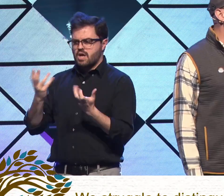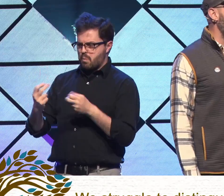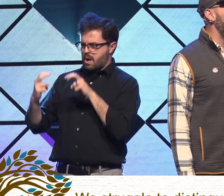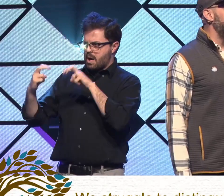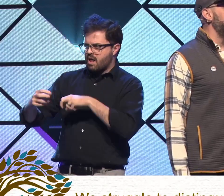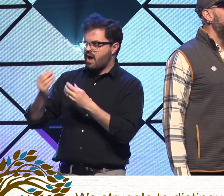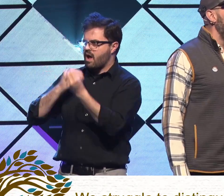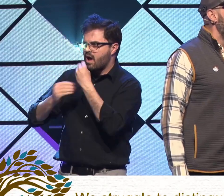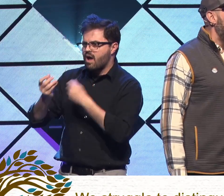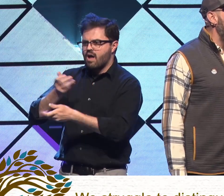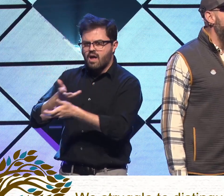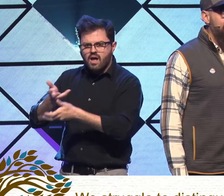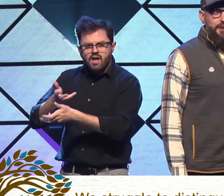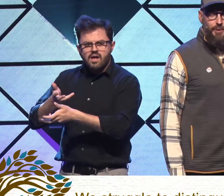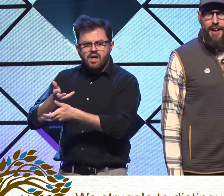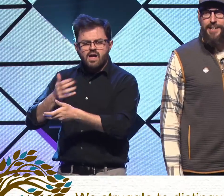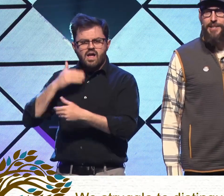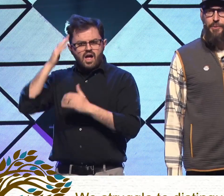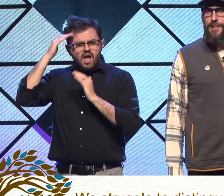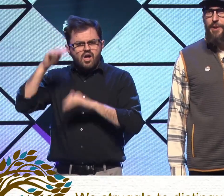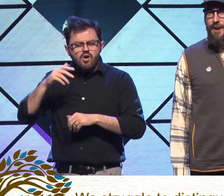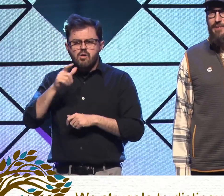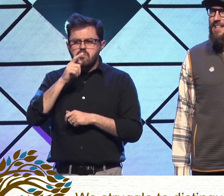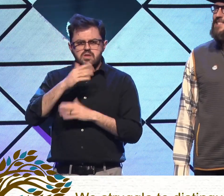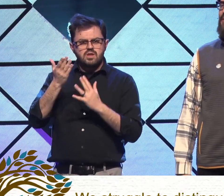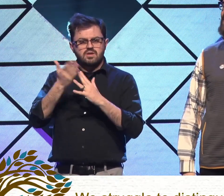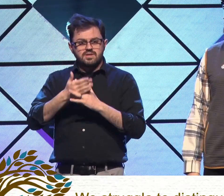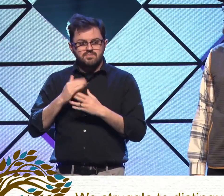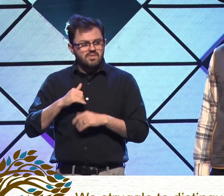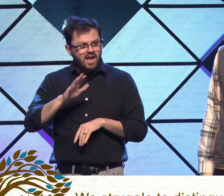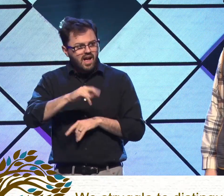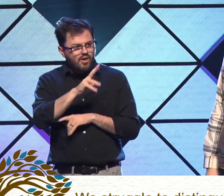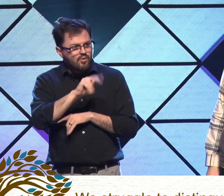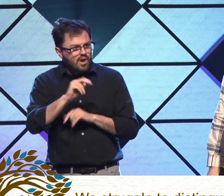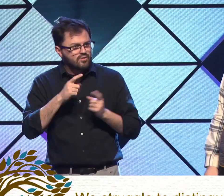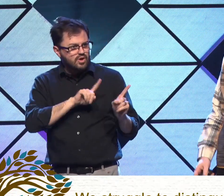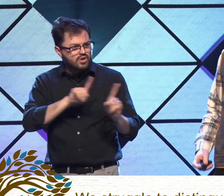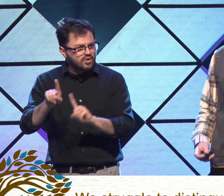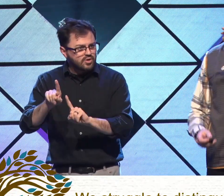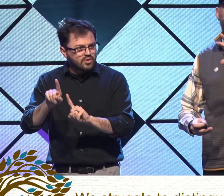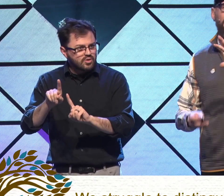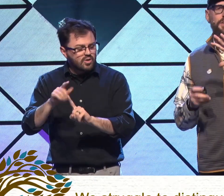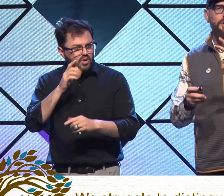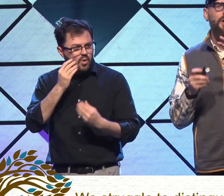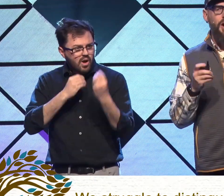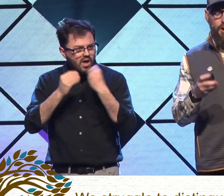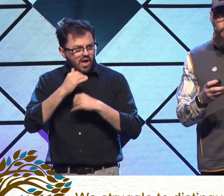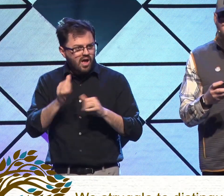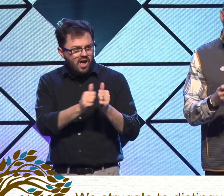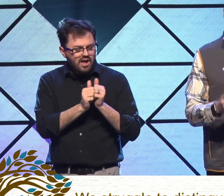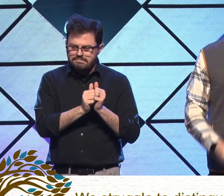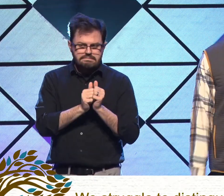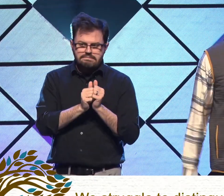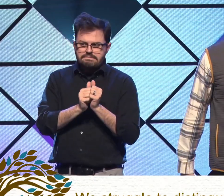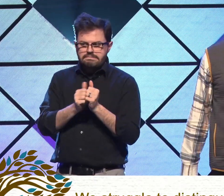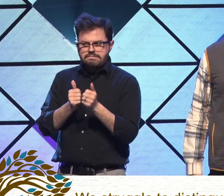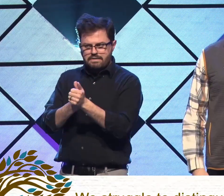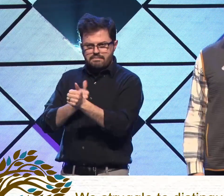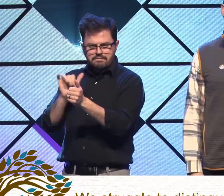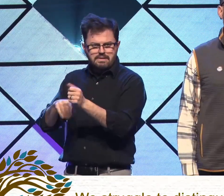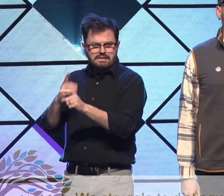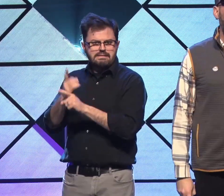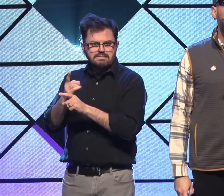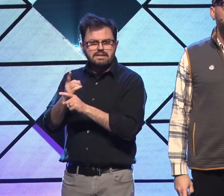break, they come up to me and say, hey, Ryan, do you want to go have lunch? No, we generally don't think that, right? We kind of want to avoid that